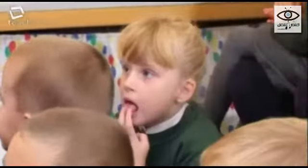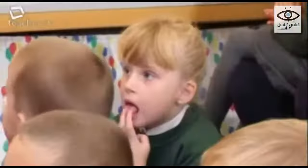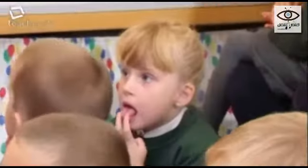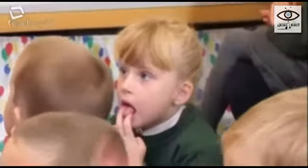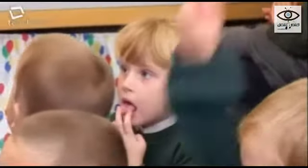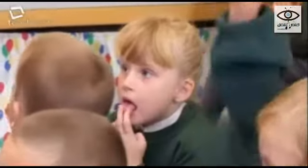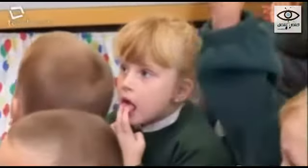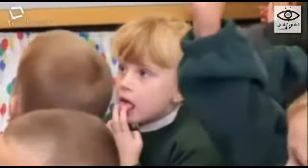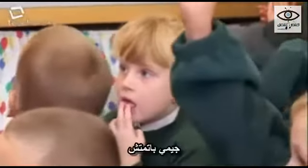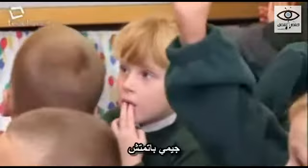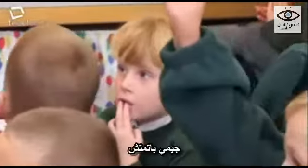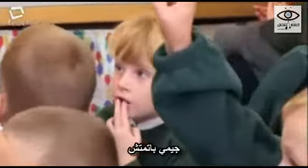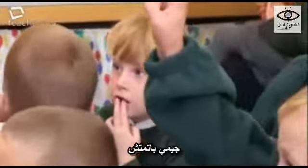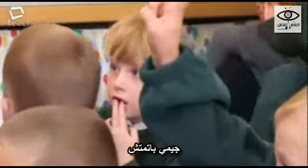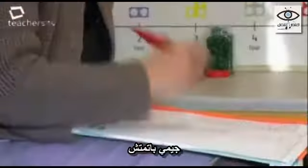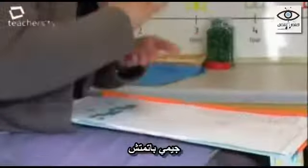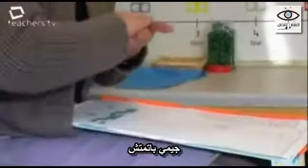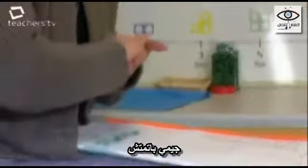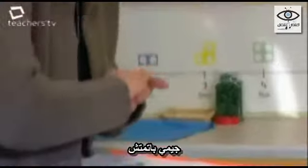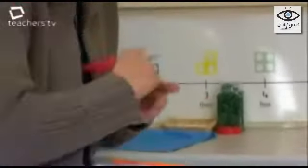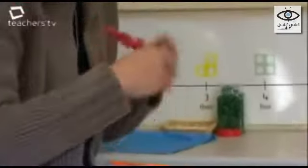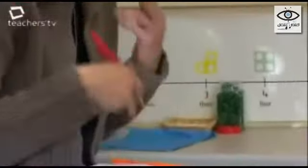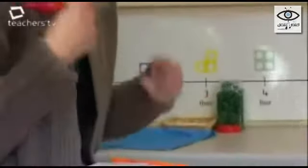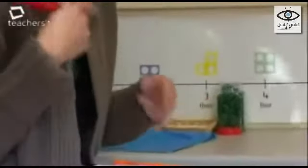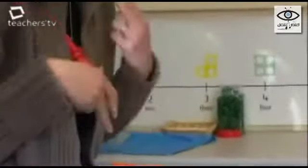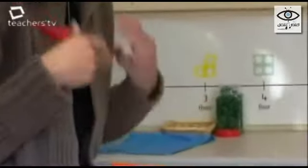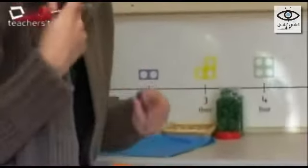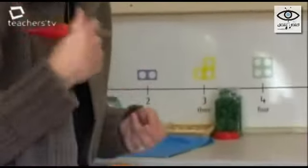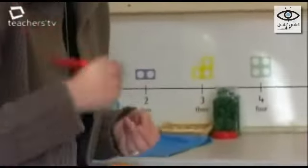Hi. And Jamie. Pack lunch or small dinners?